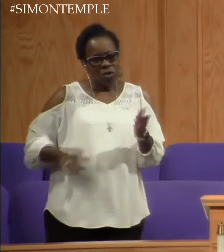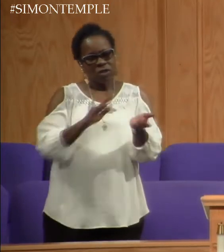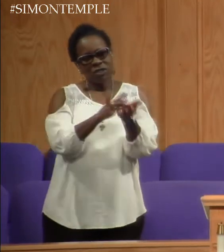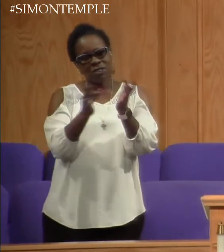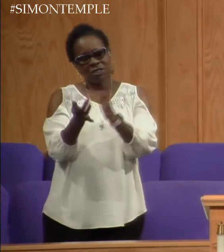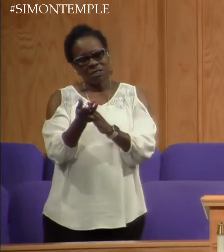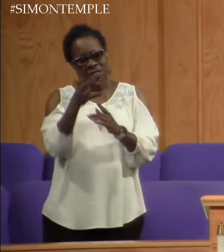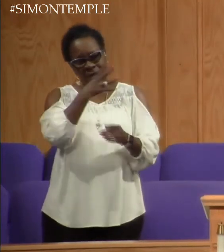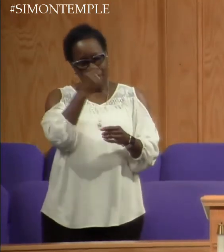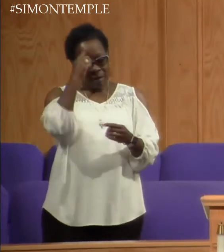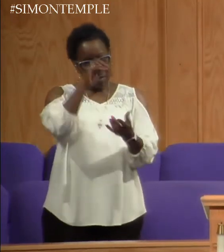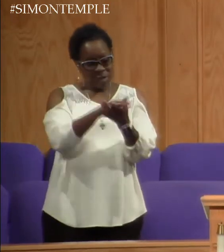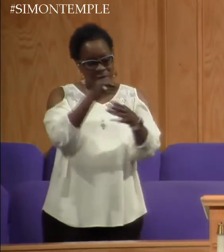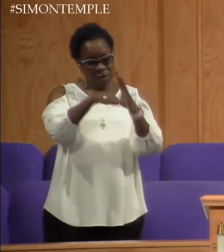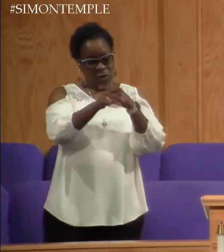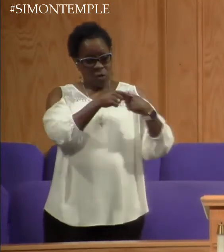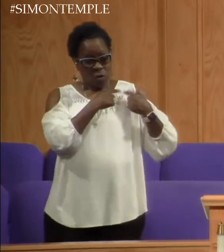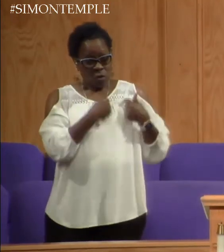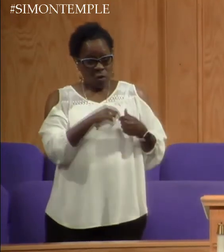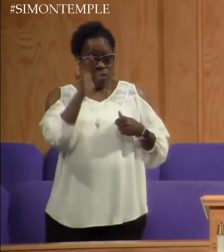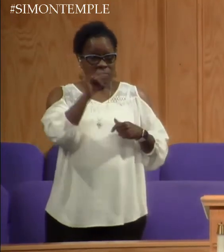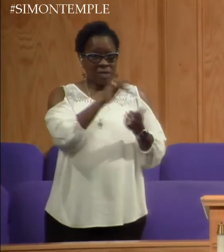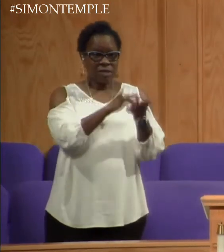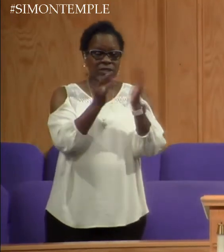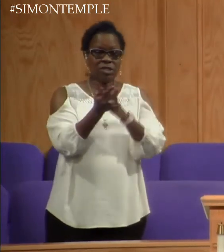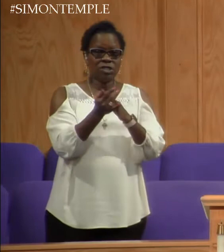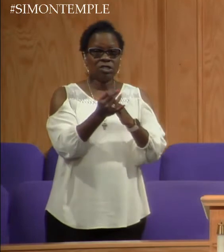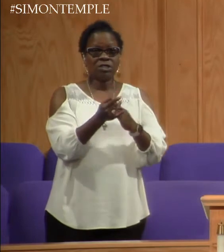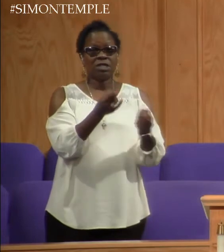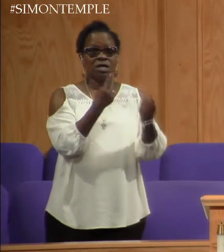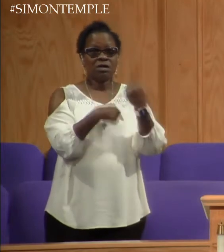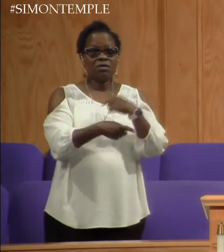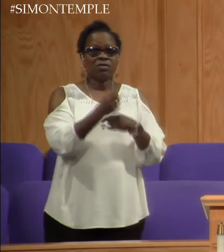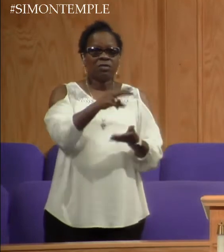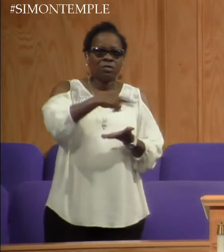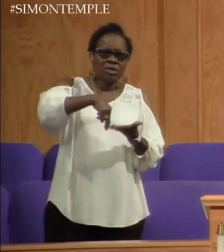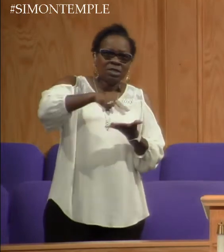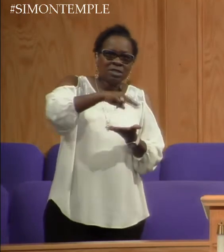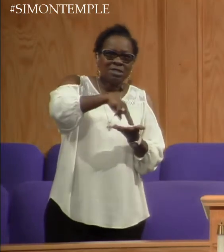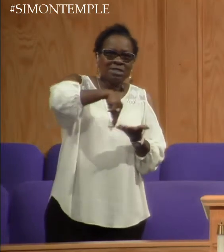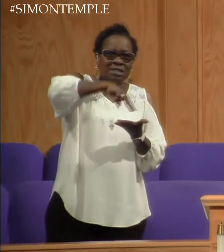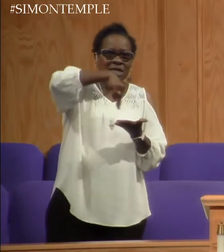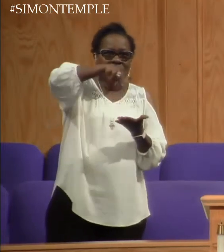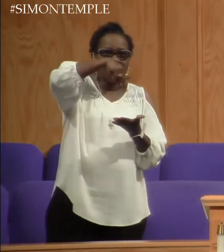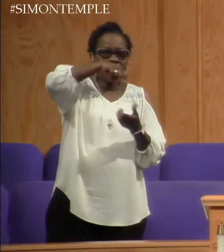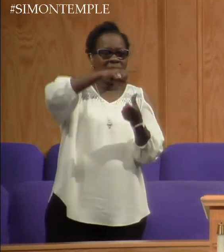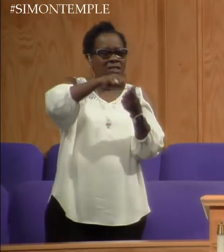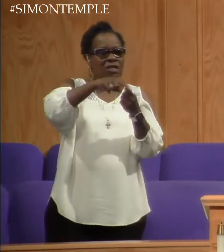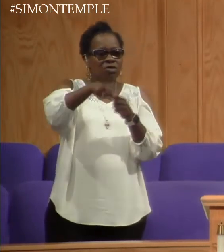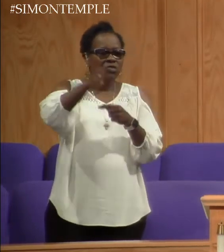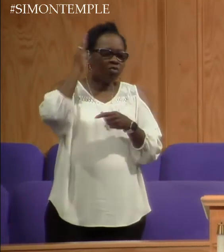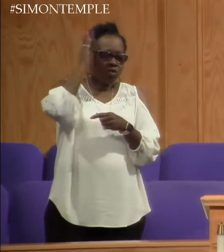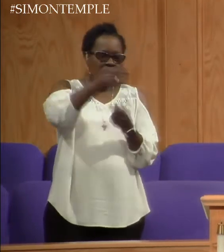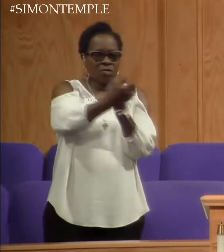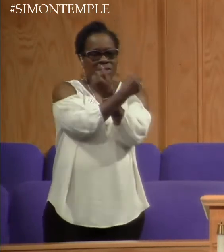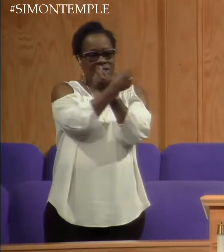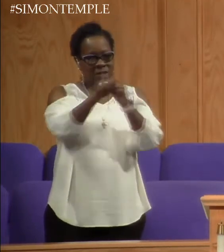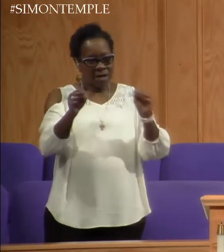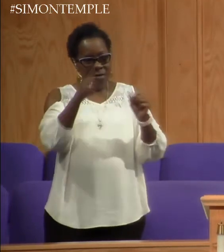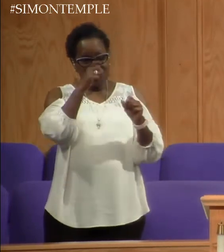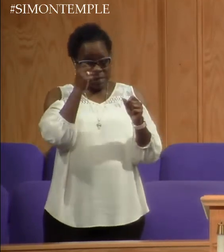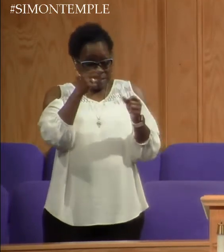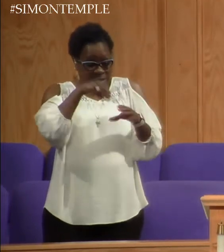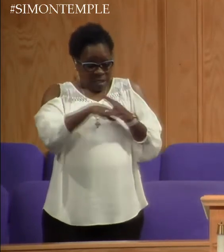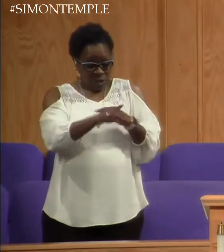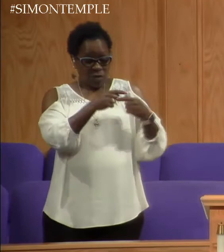Jesus Christ was raised from the dead, you will be saved. Yeah. For it is with your heart that you believe and are justified. And